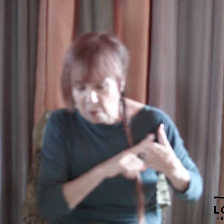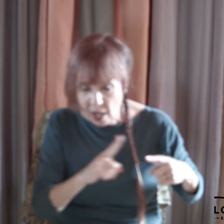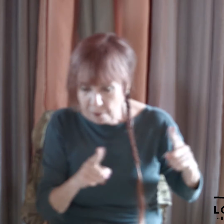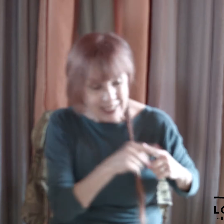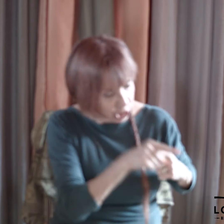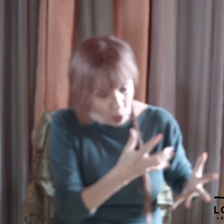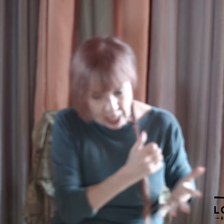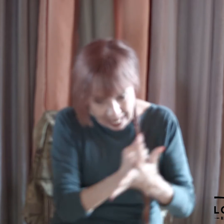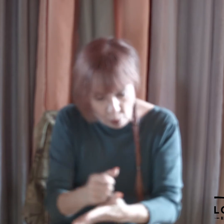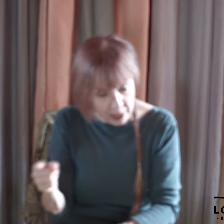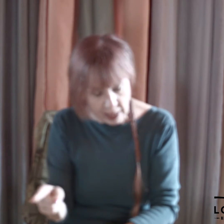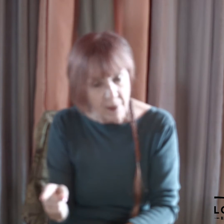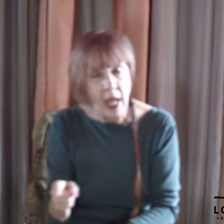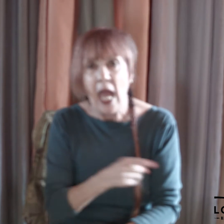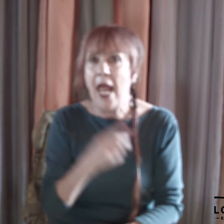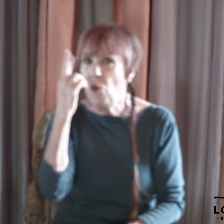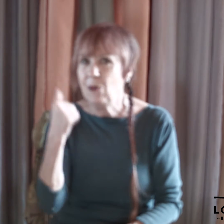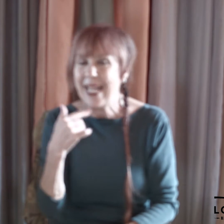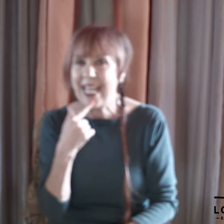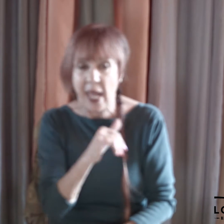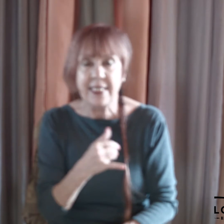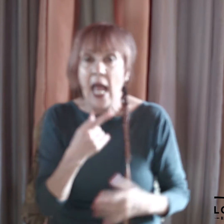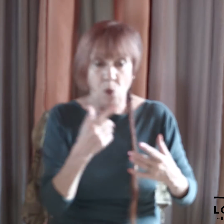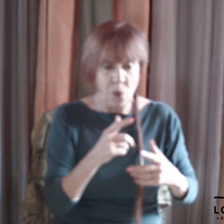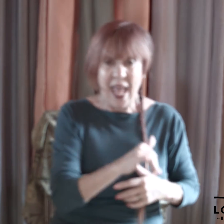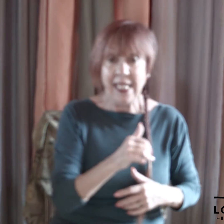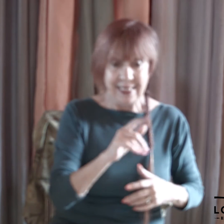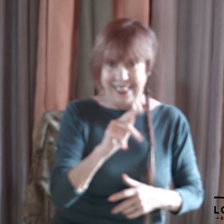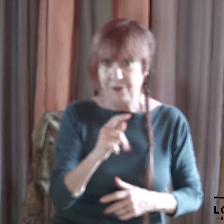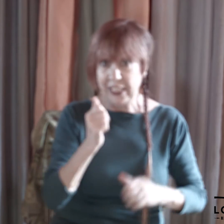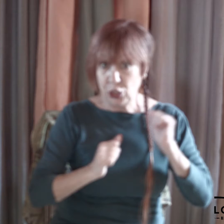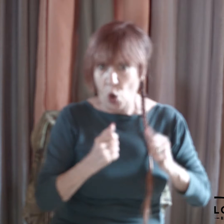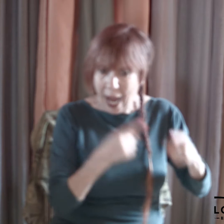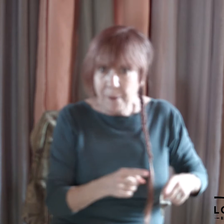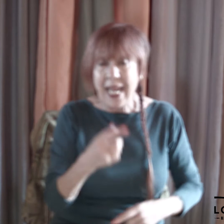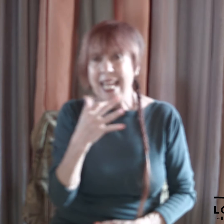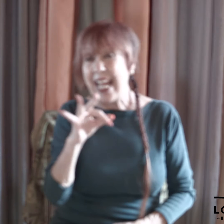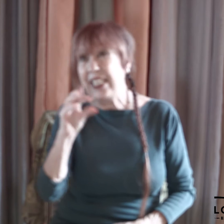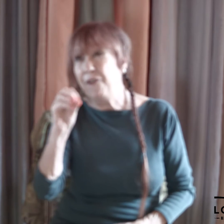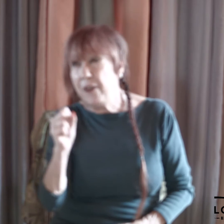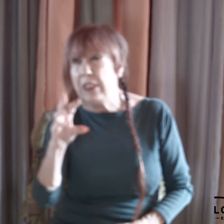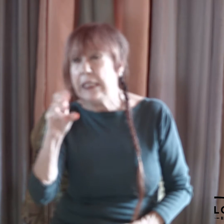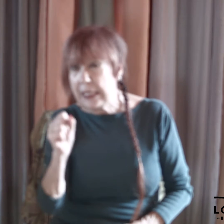the reason I bring it up is because we did that show in the late 50s, early 60s, when the women's movement was